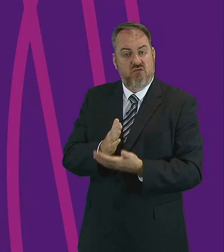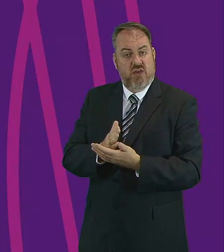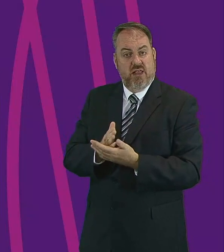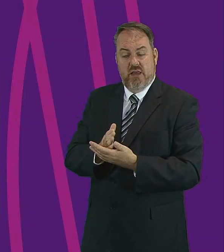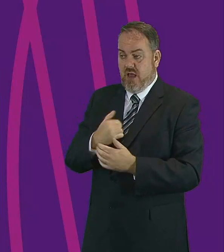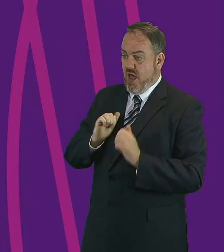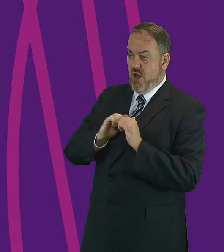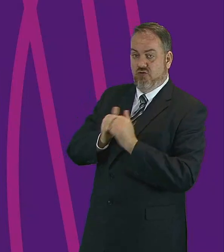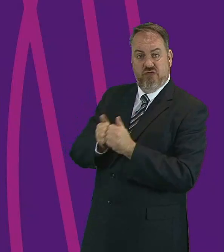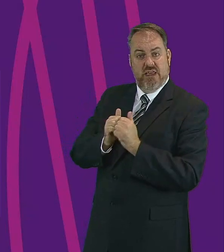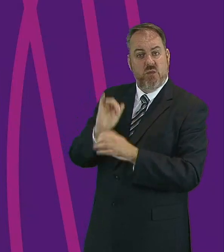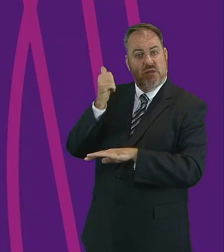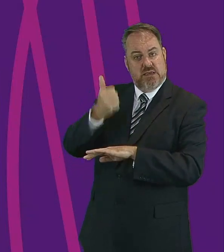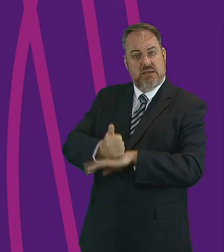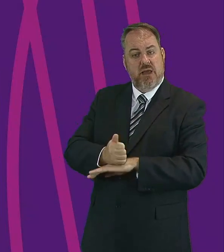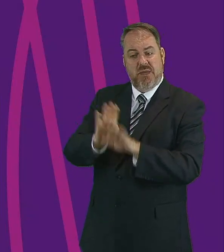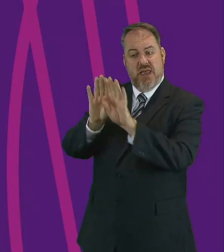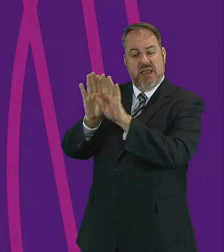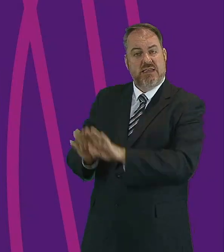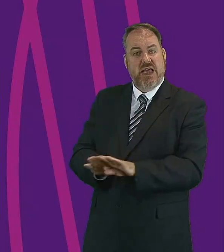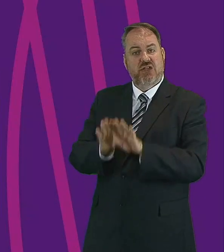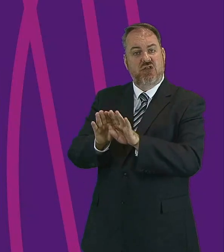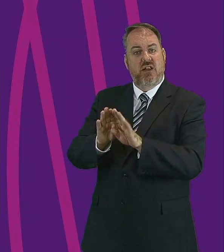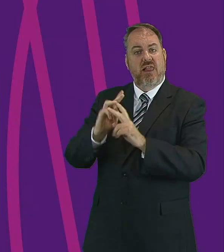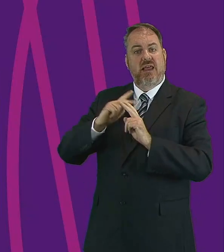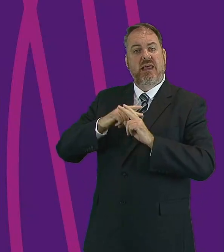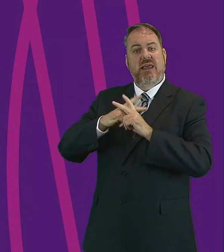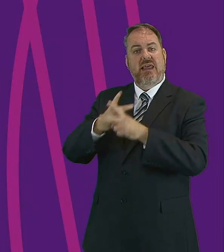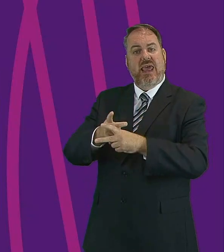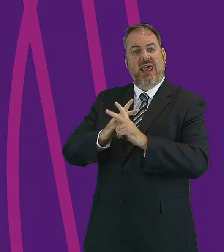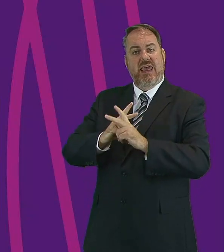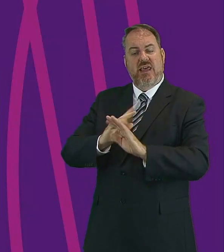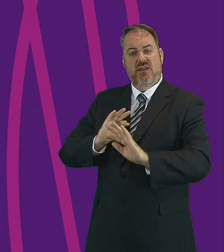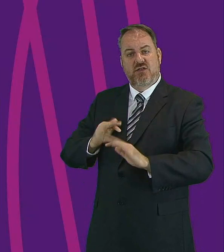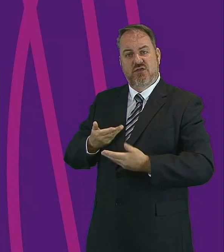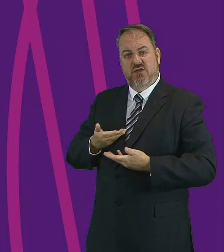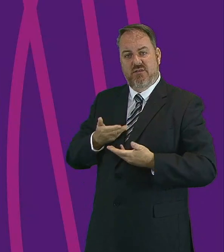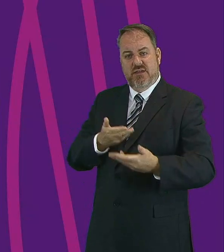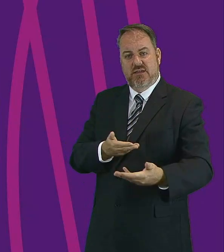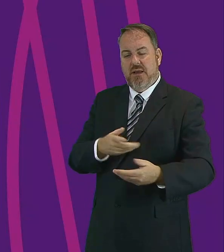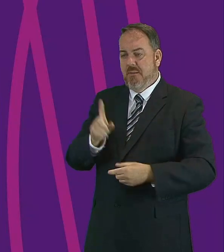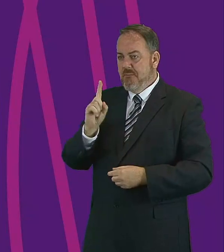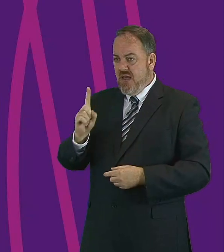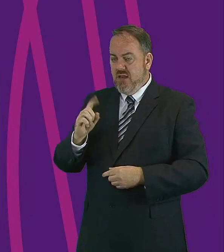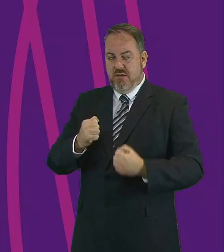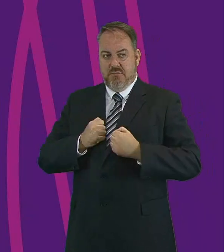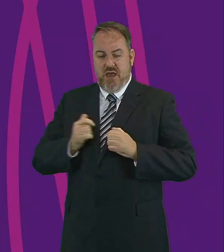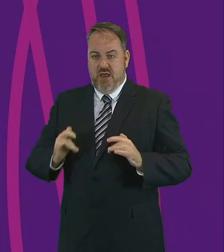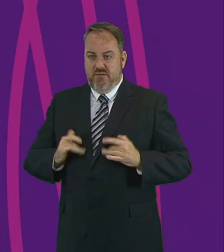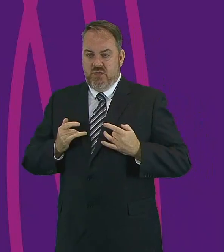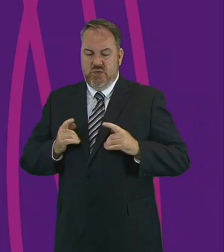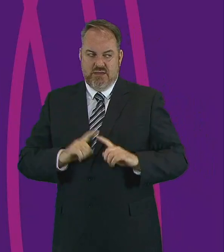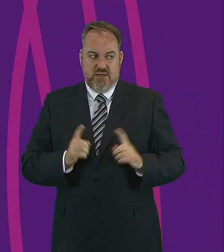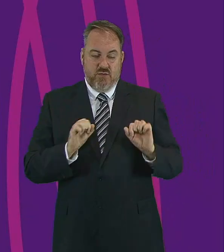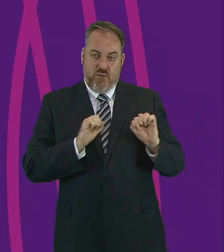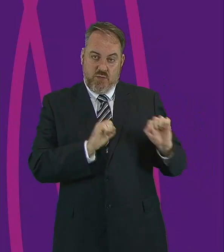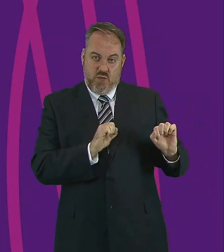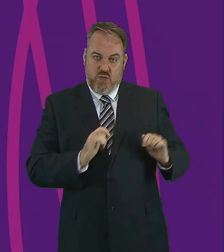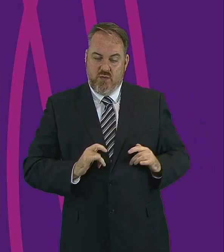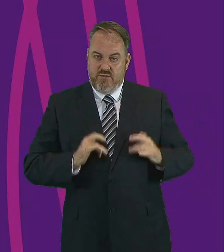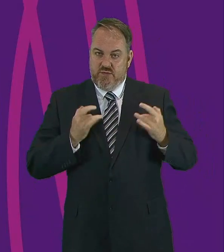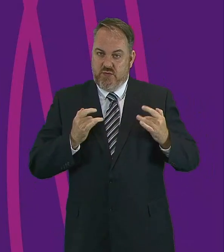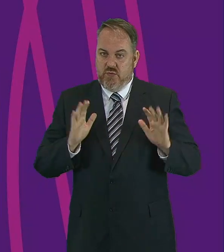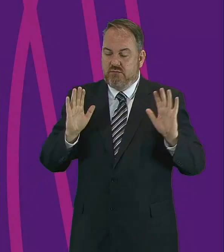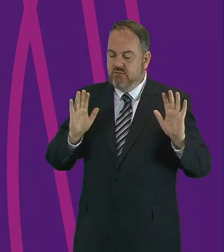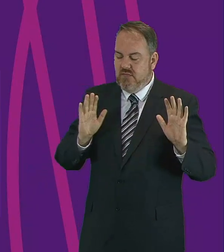agree with the principles that Richard Leonard has enunciated, but there is a difference here, and I simply say this as a statement of fact, not